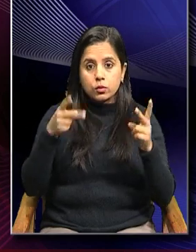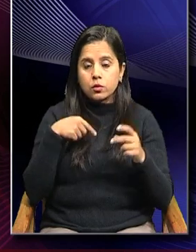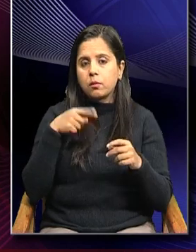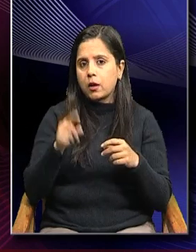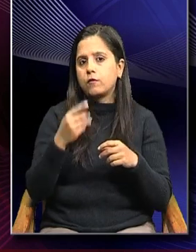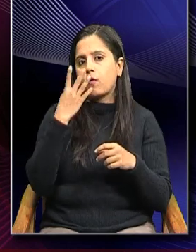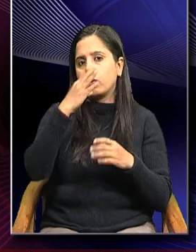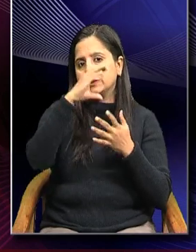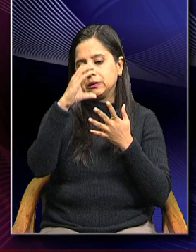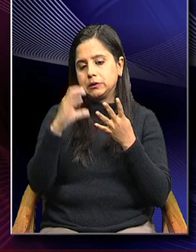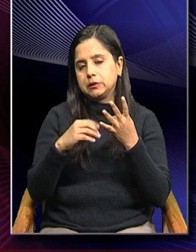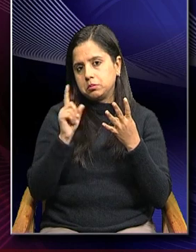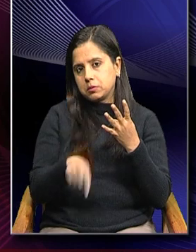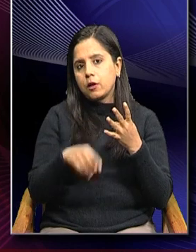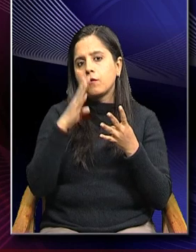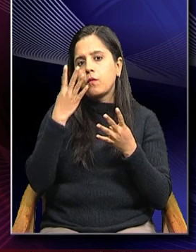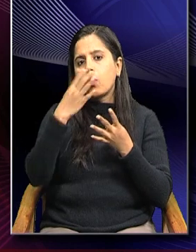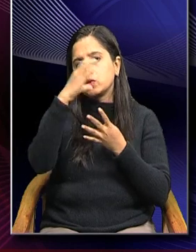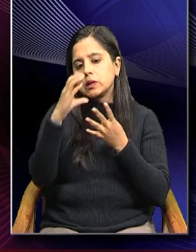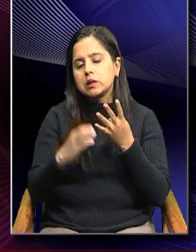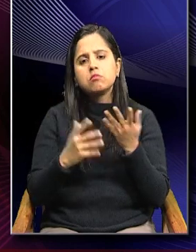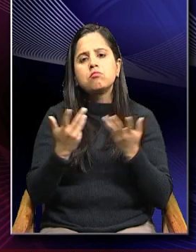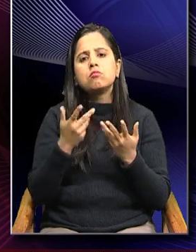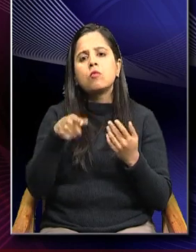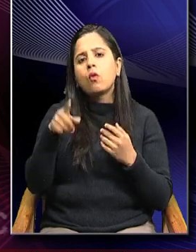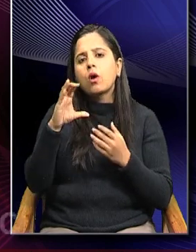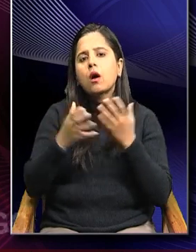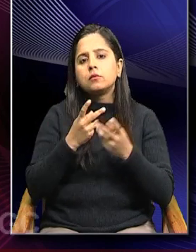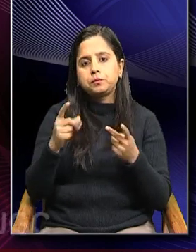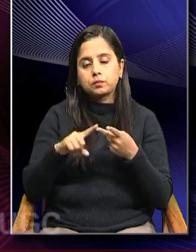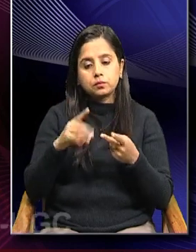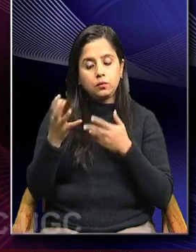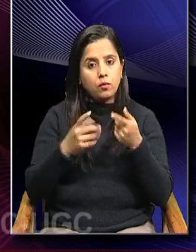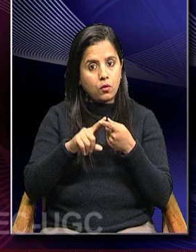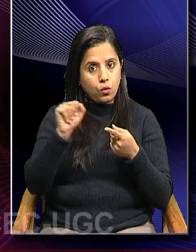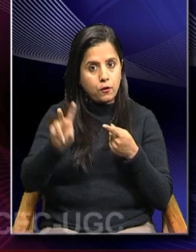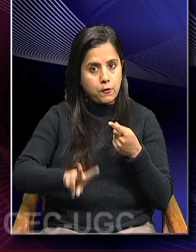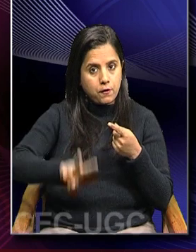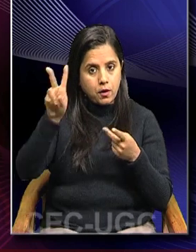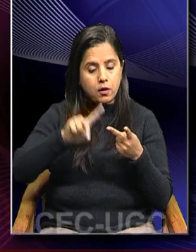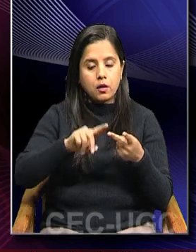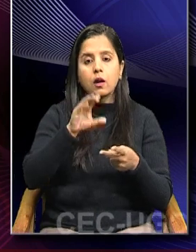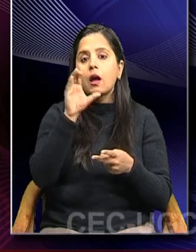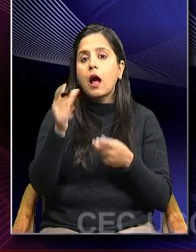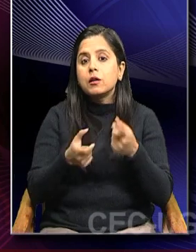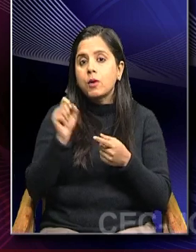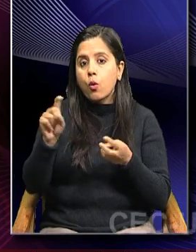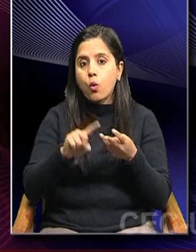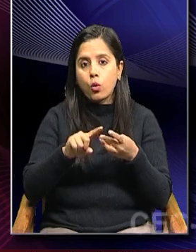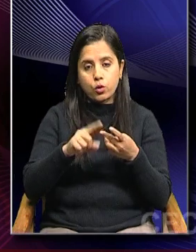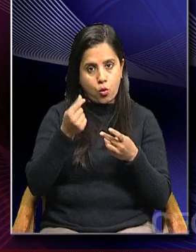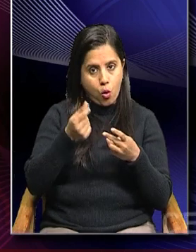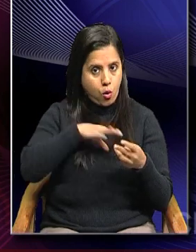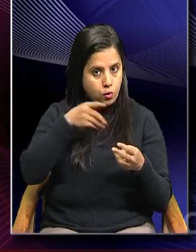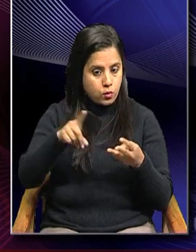4 C's. What are the 4 C's of my customers? That is customers value, second is customers cost, third one